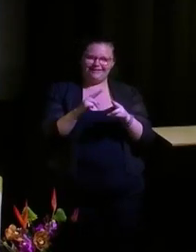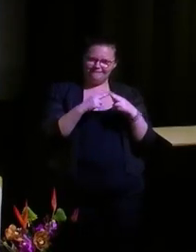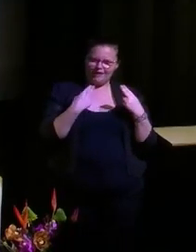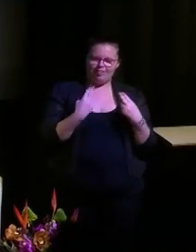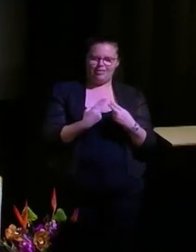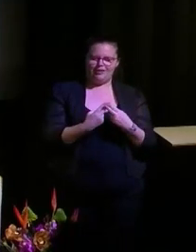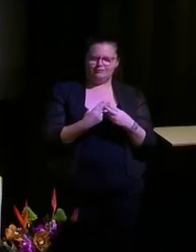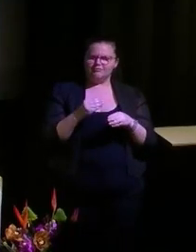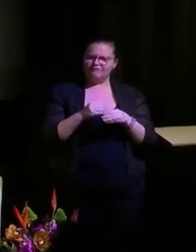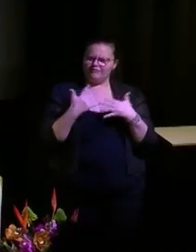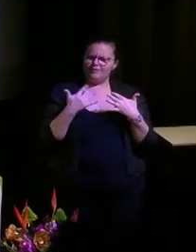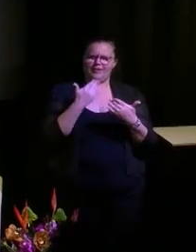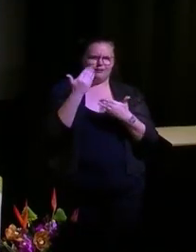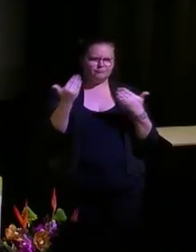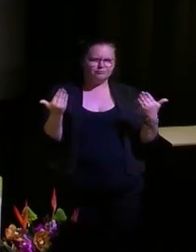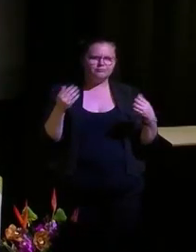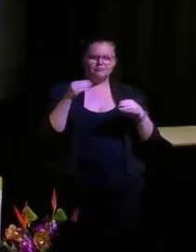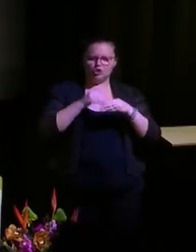group exhibitions, including Legacy,